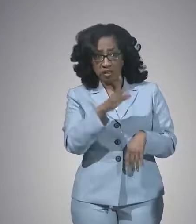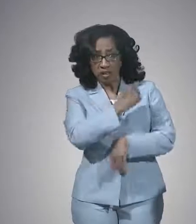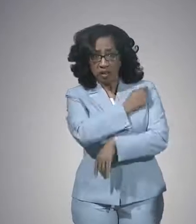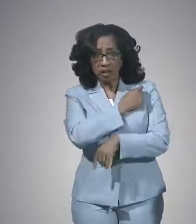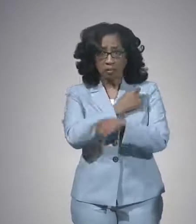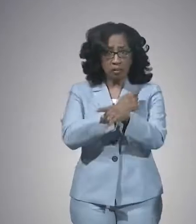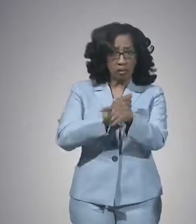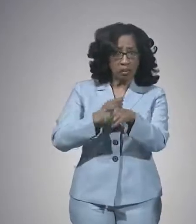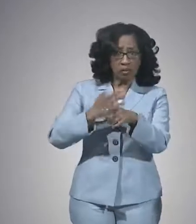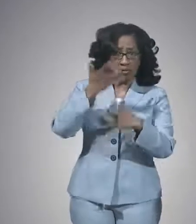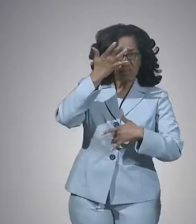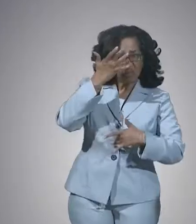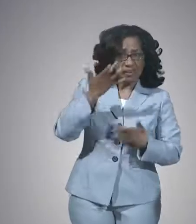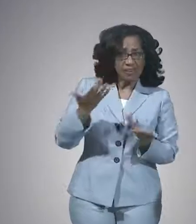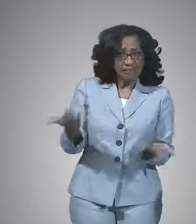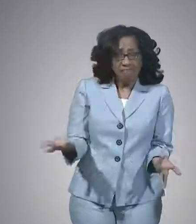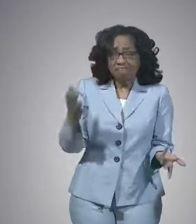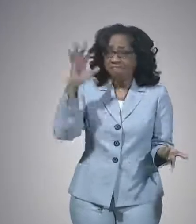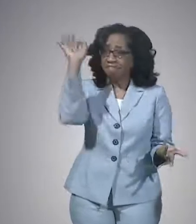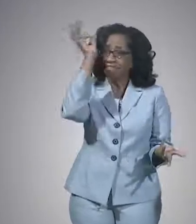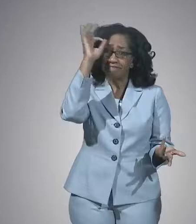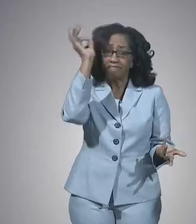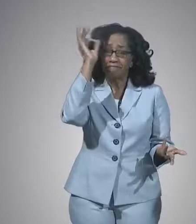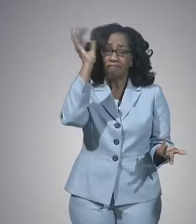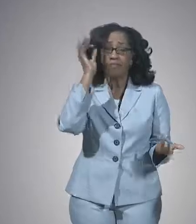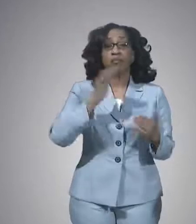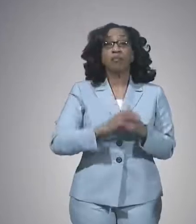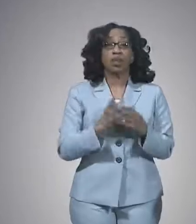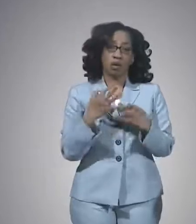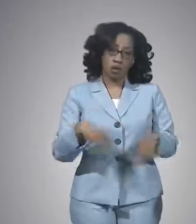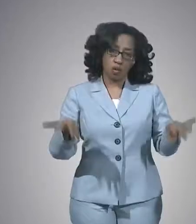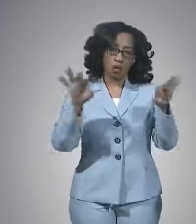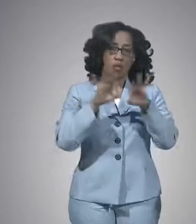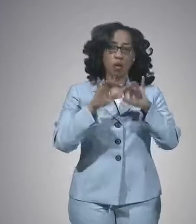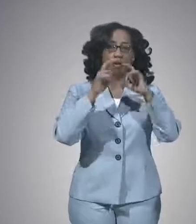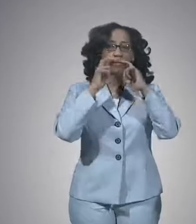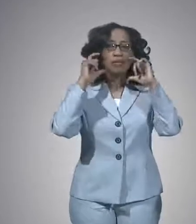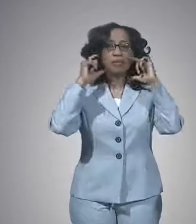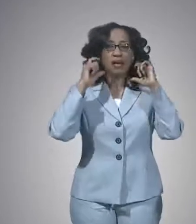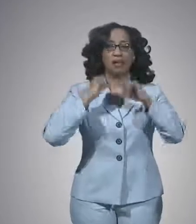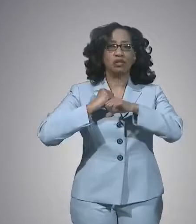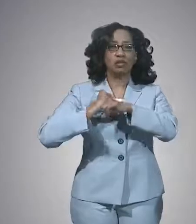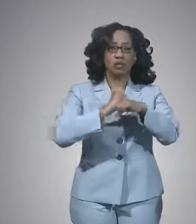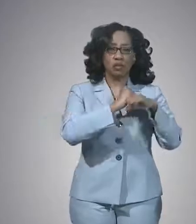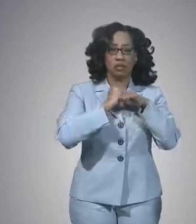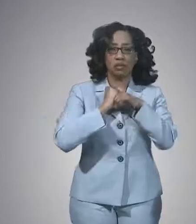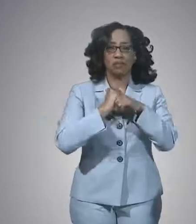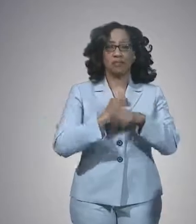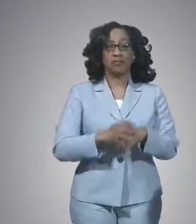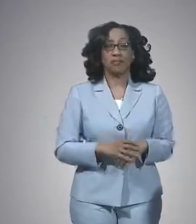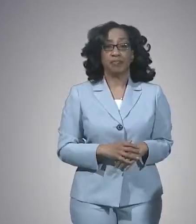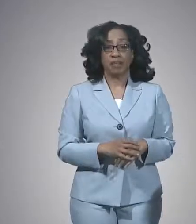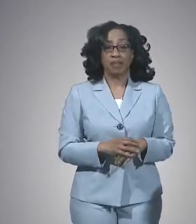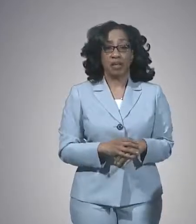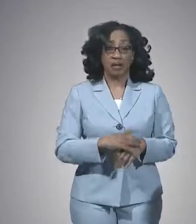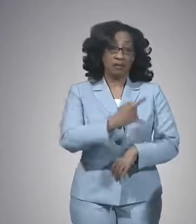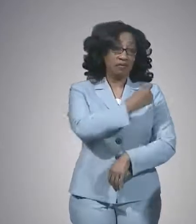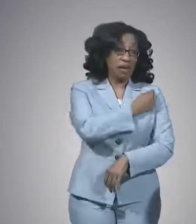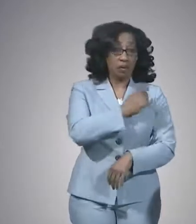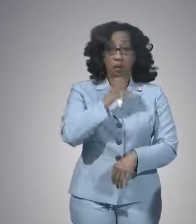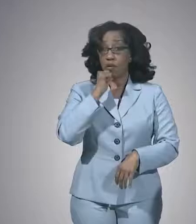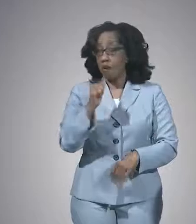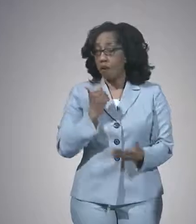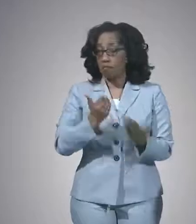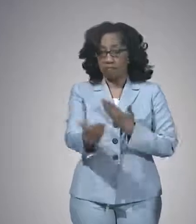illness status of the people that you're around, you definitely should be masked to protect yourself. And that's regardless of vaccination